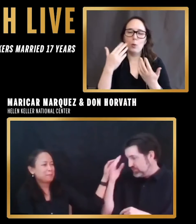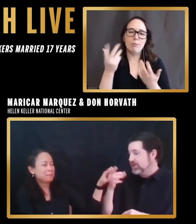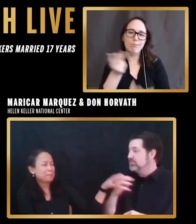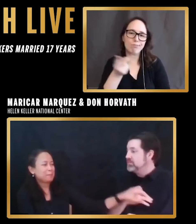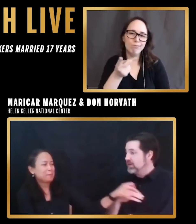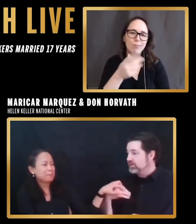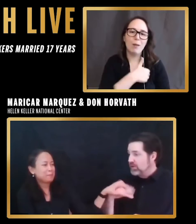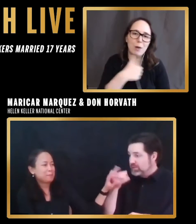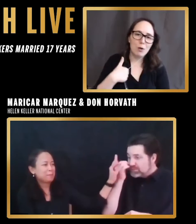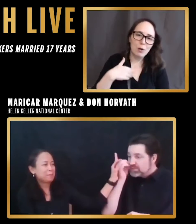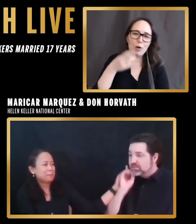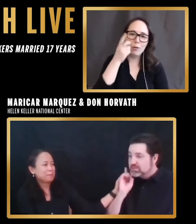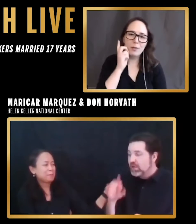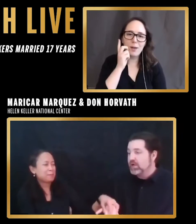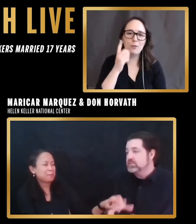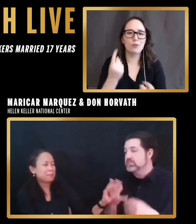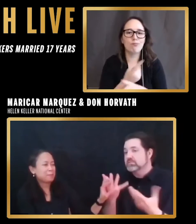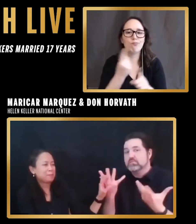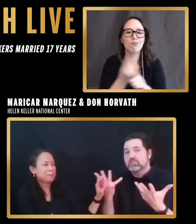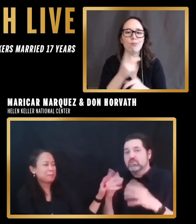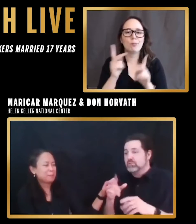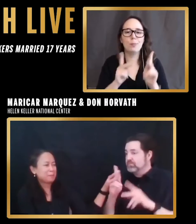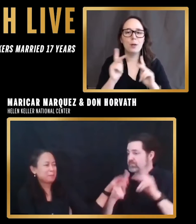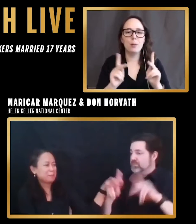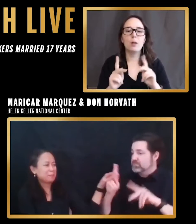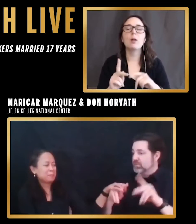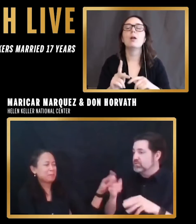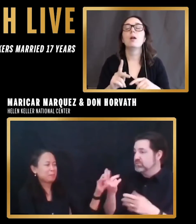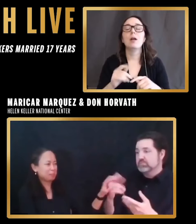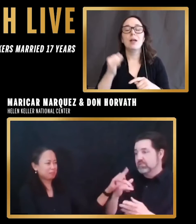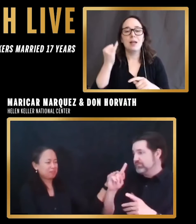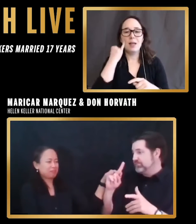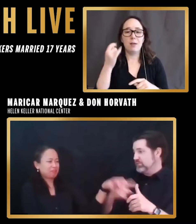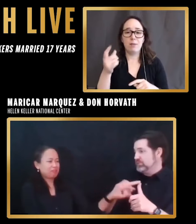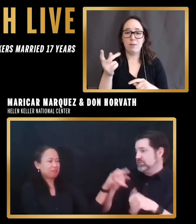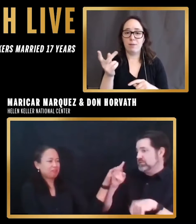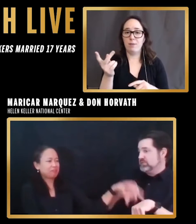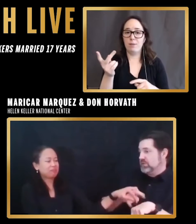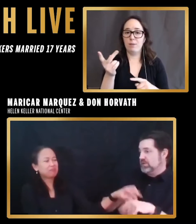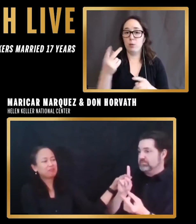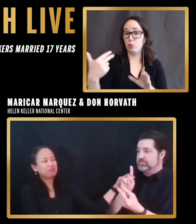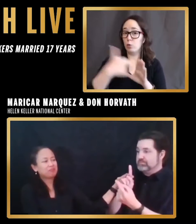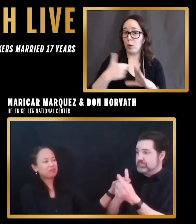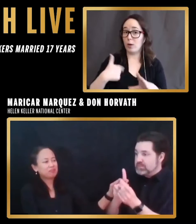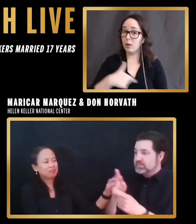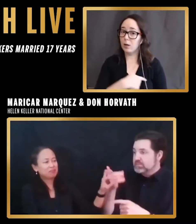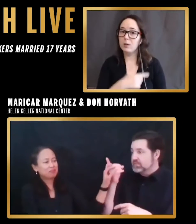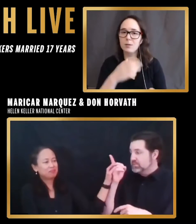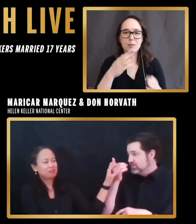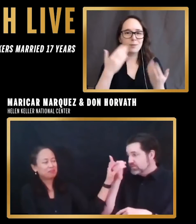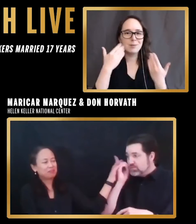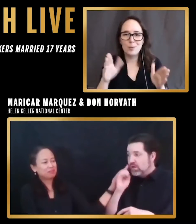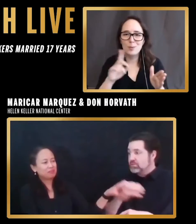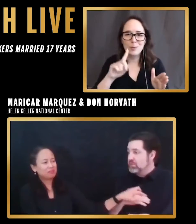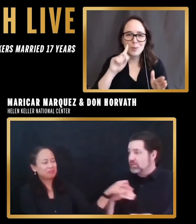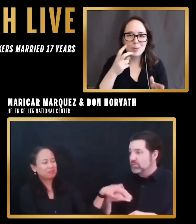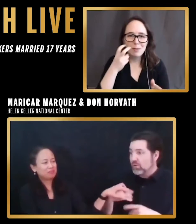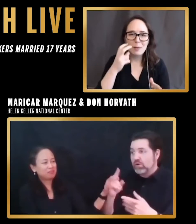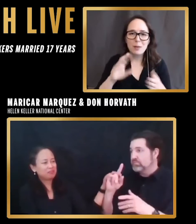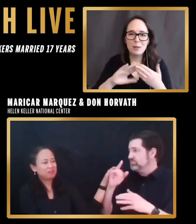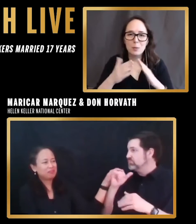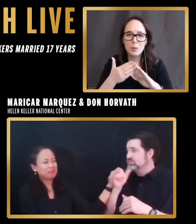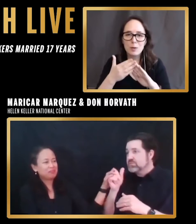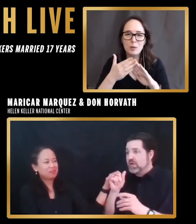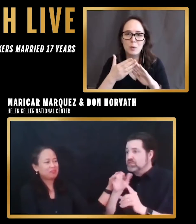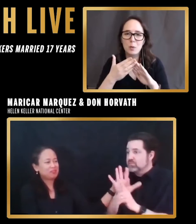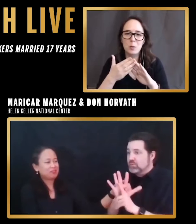like anyone else. For those who are tuning in who maybe aren't familiar with the deafblind community or are maybe hearing about